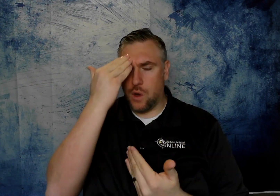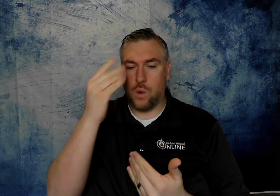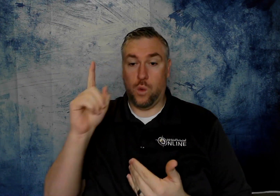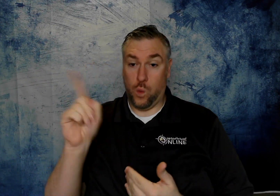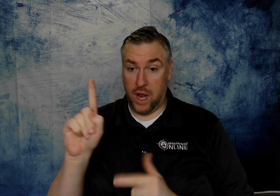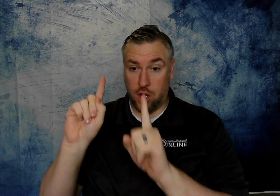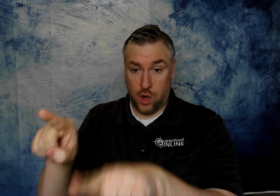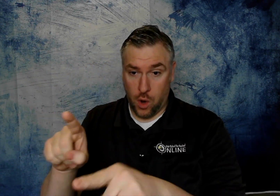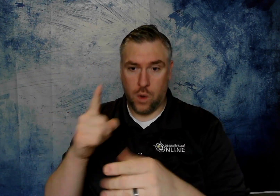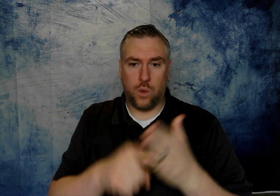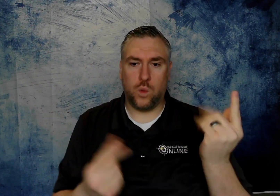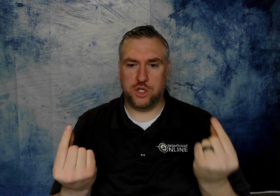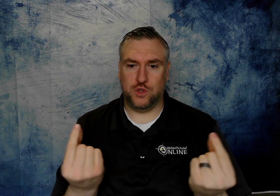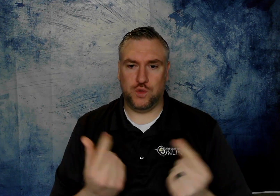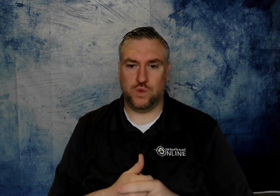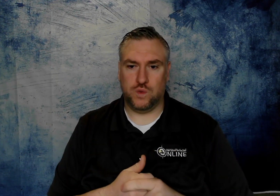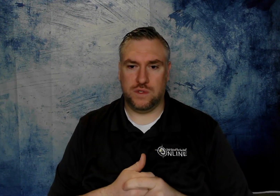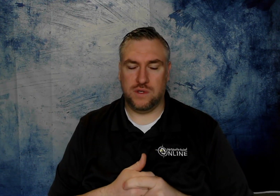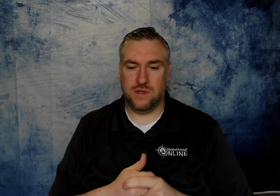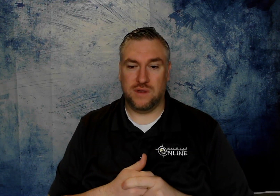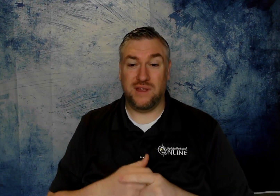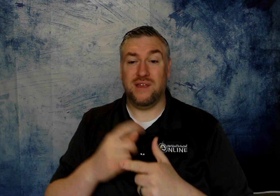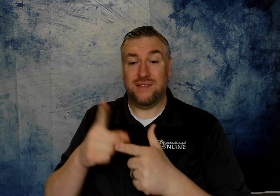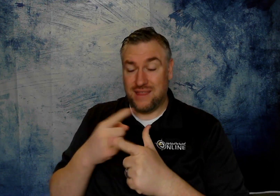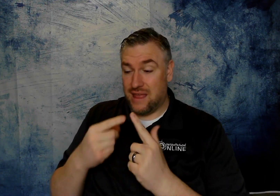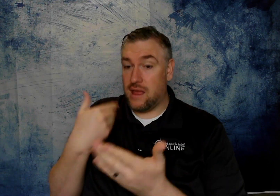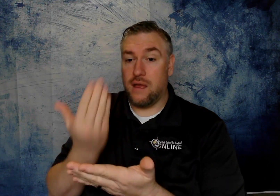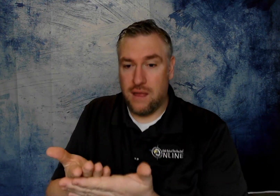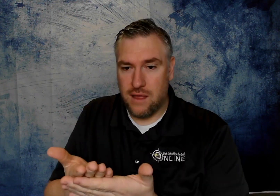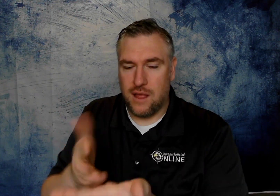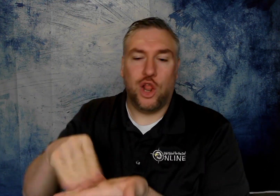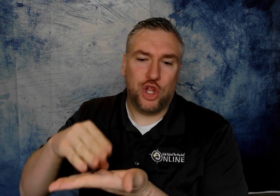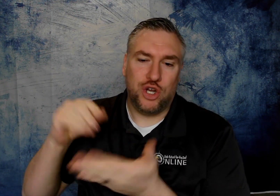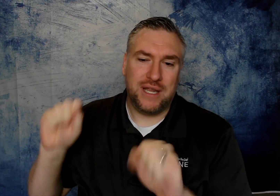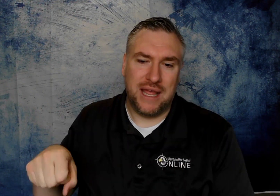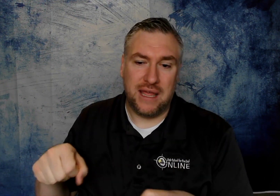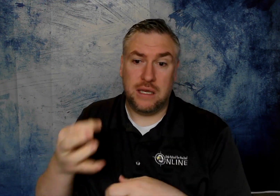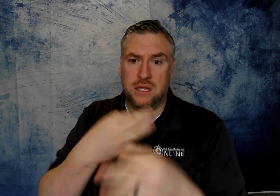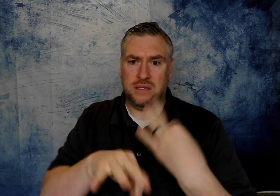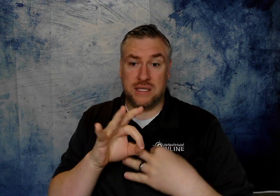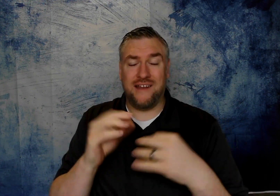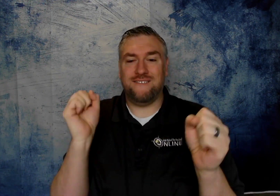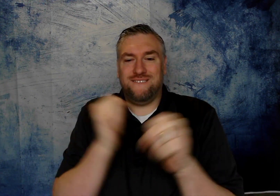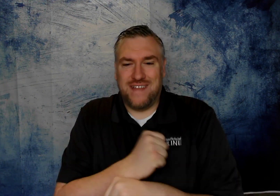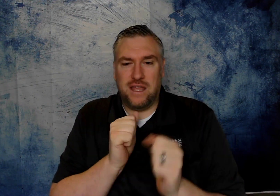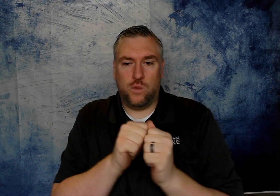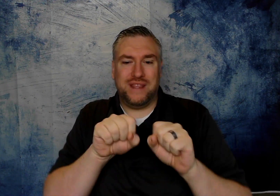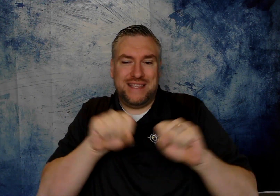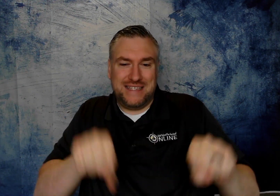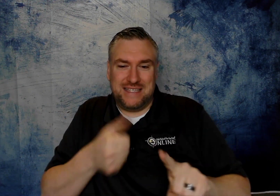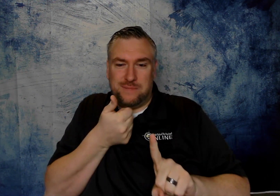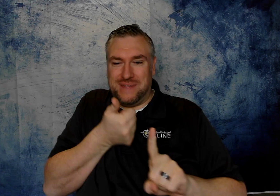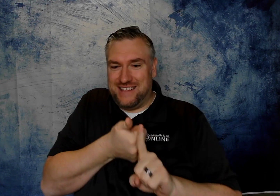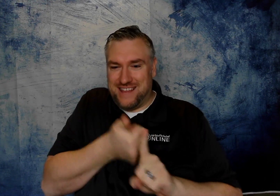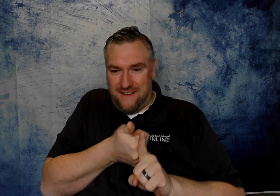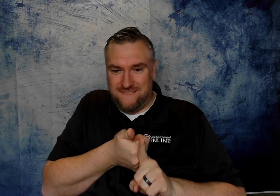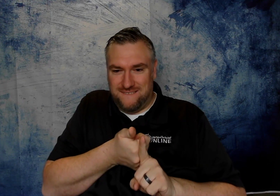to easily know where to go and what to do. Then they can get to the learning as fast as possible instead of fighting with the